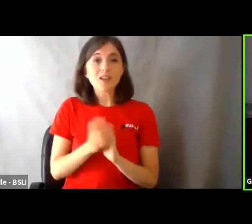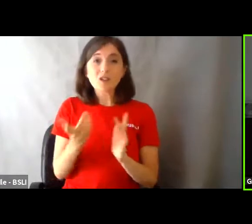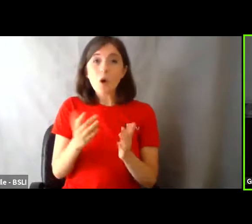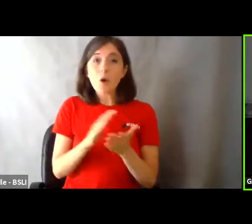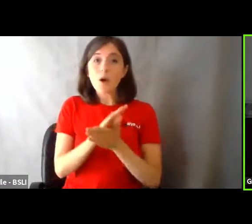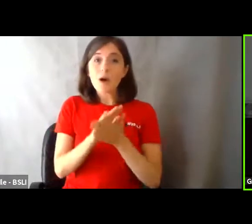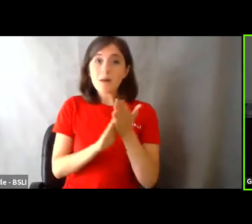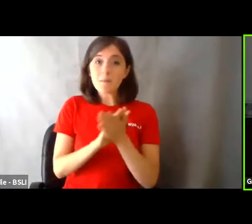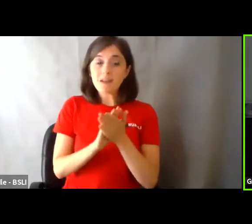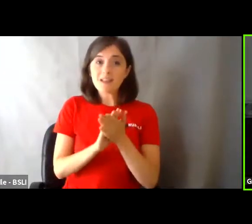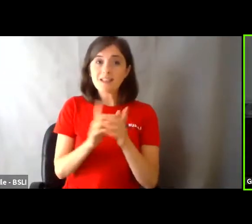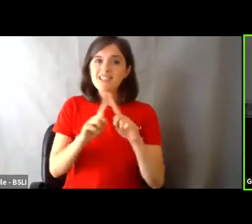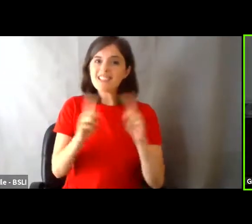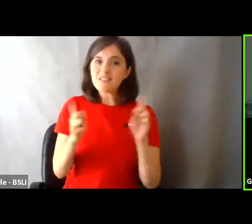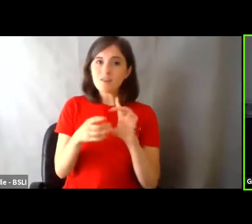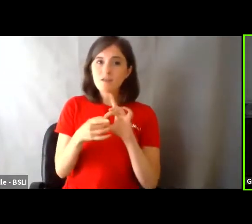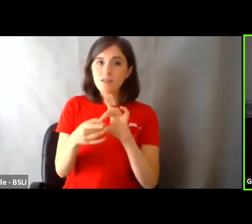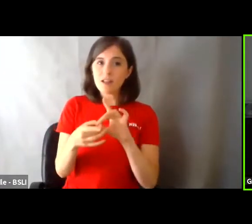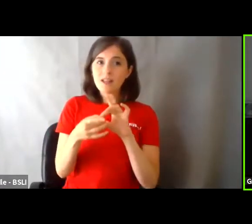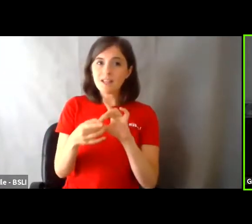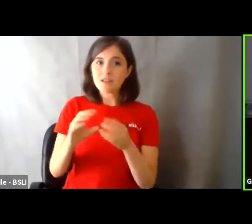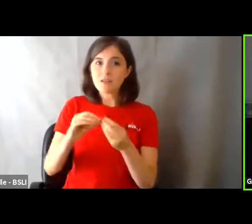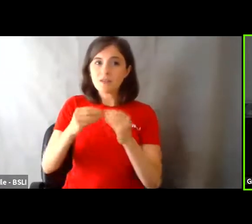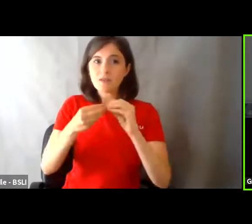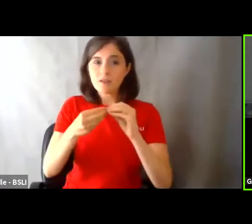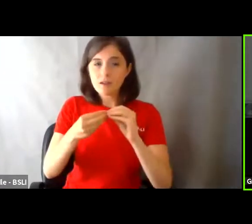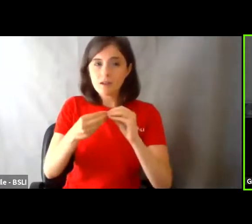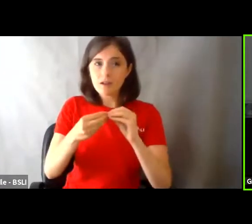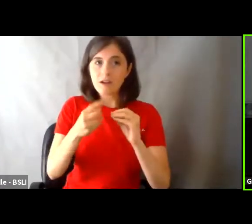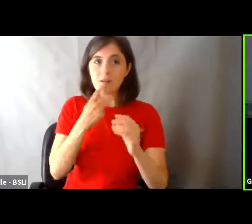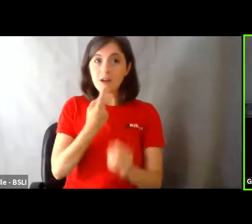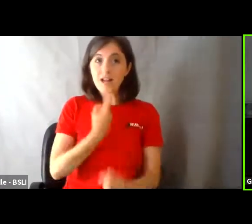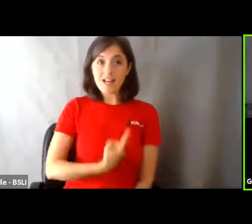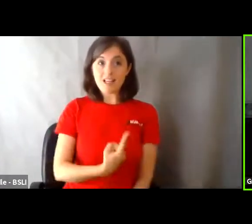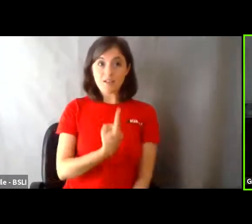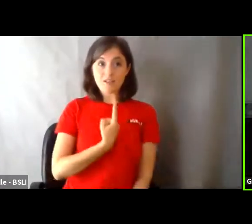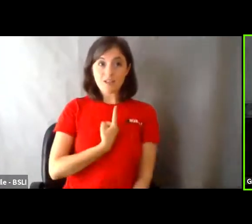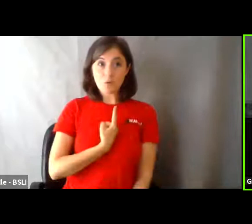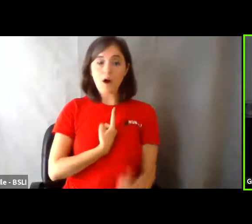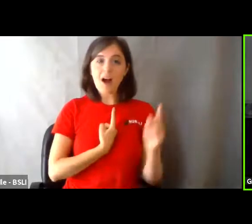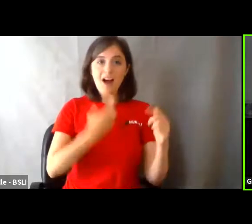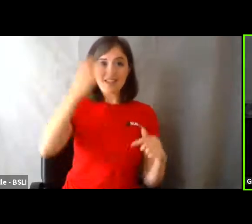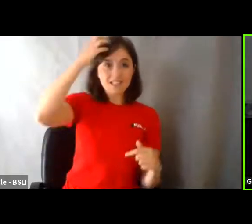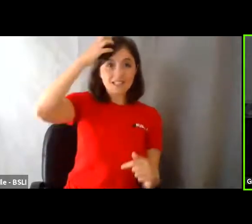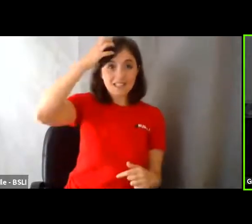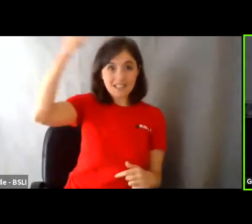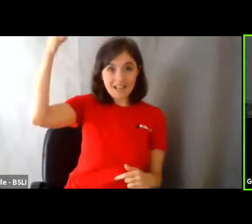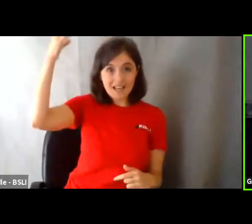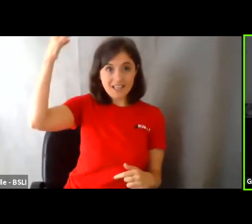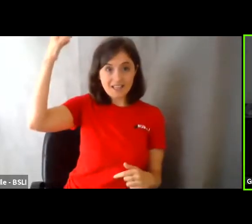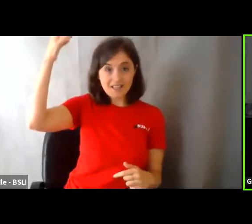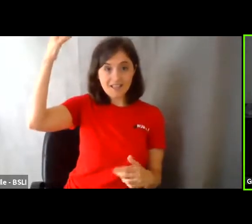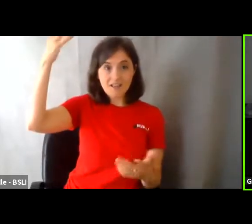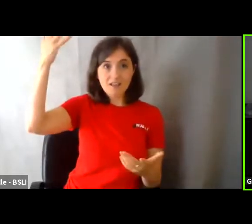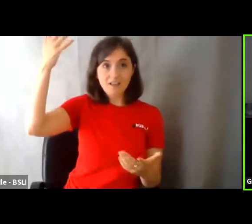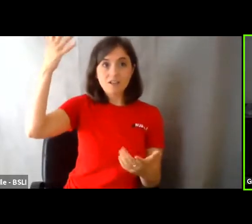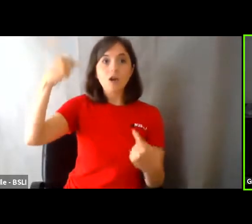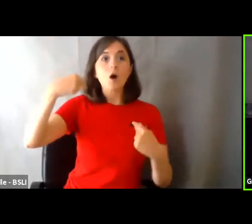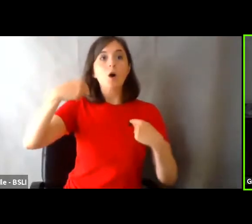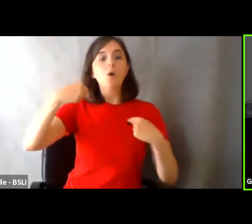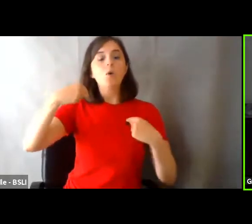between an individual and the state by a